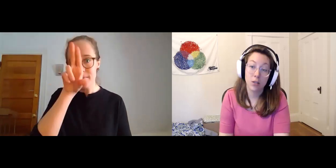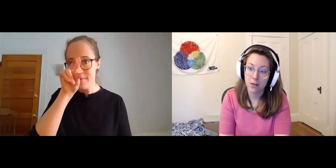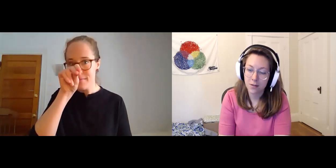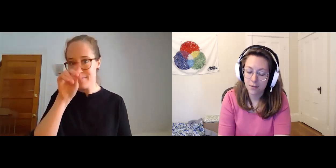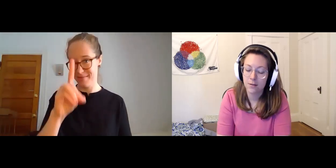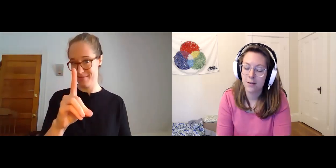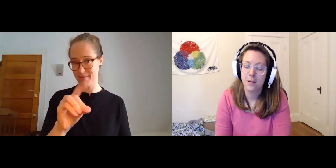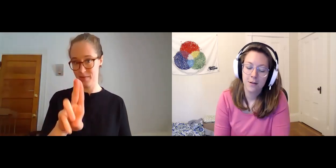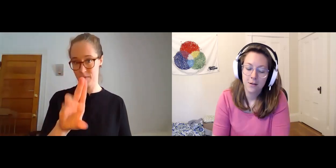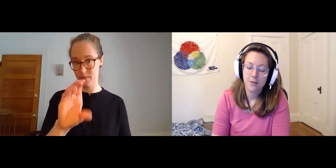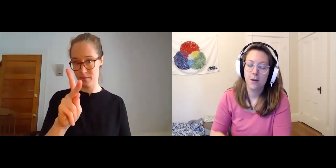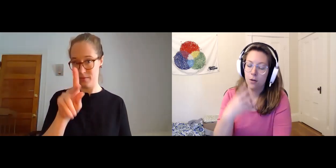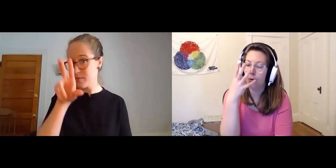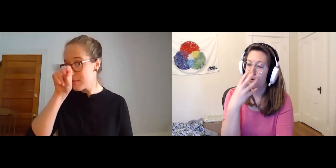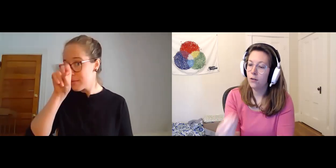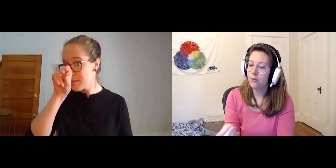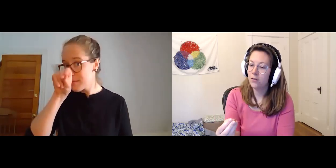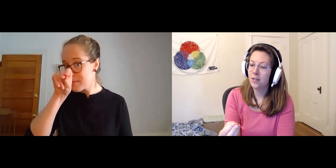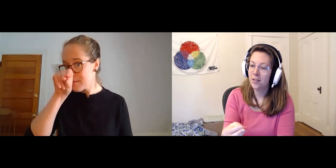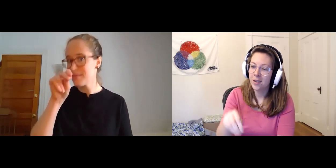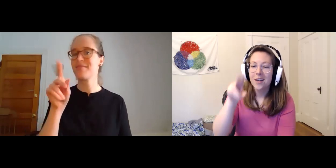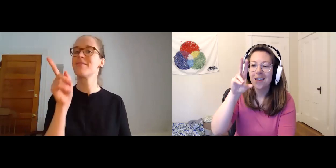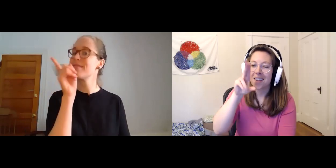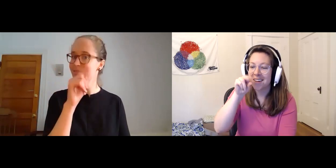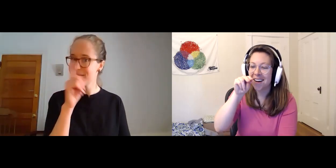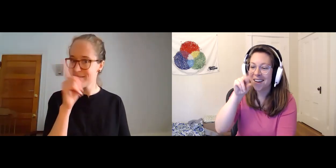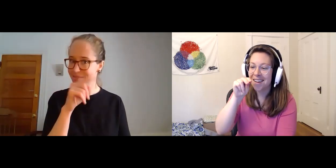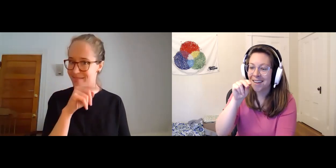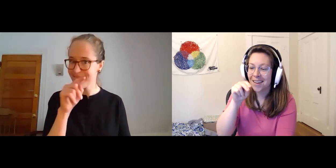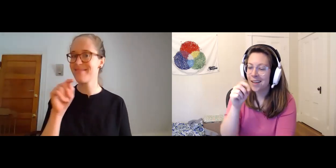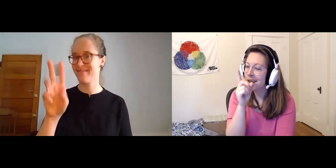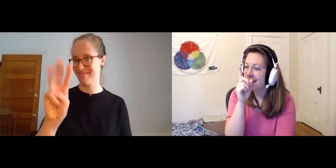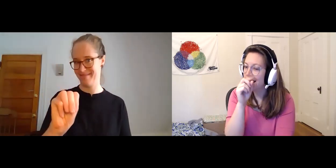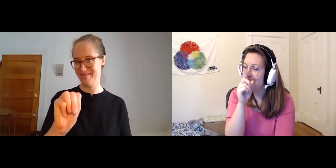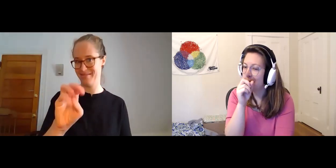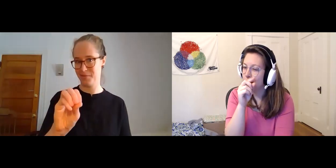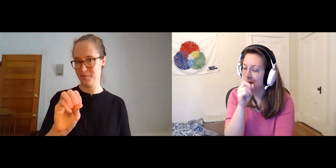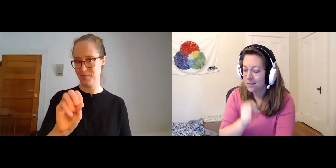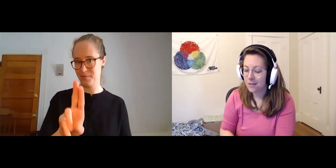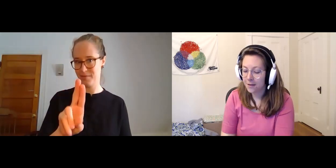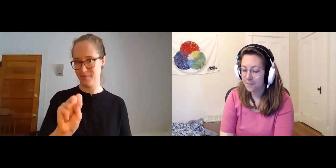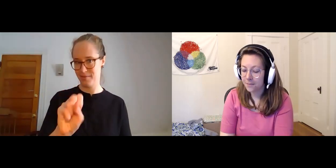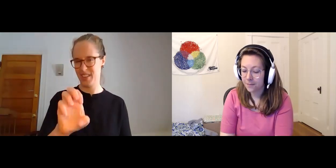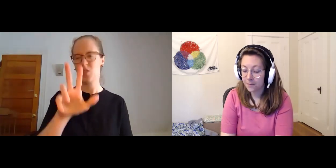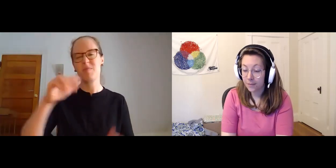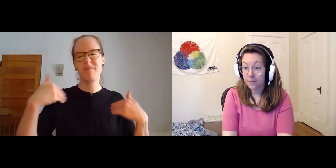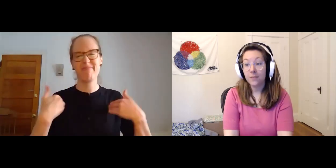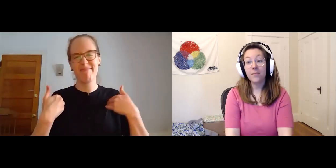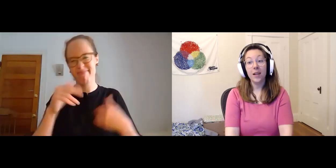mouse's whiskers. So the wolf, the duck, and the mouse.